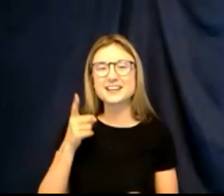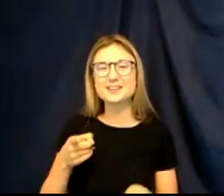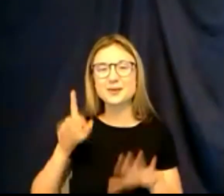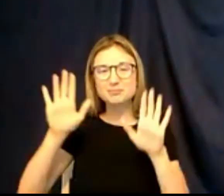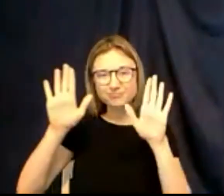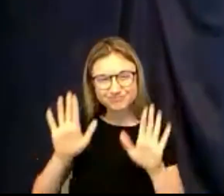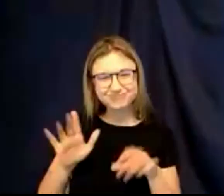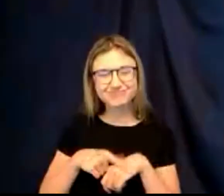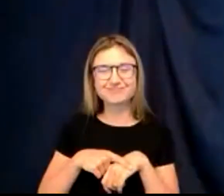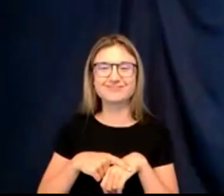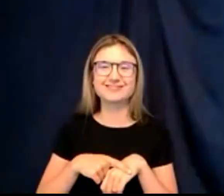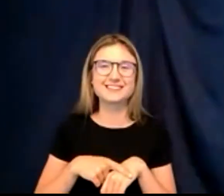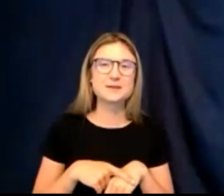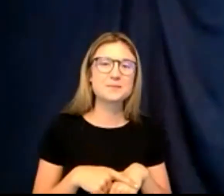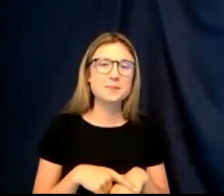want to